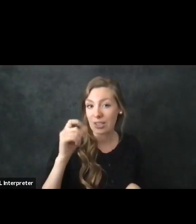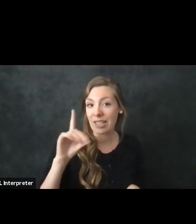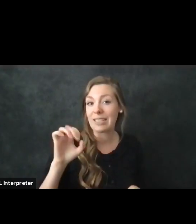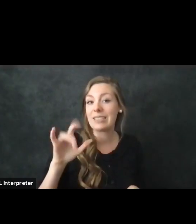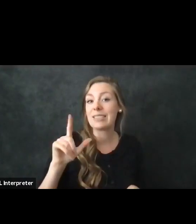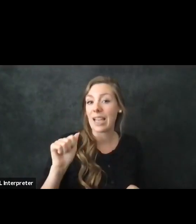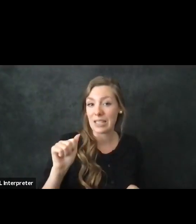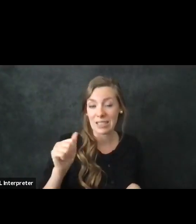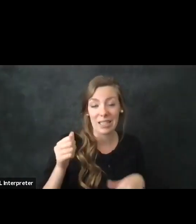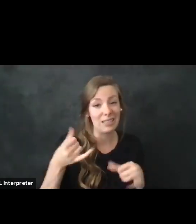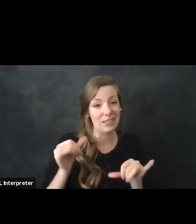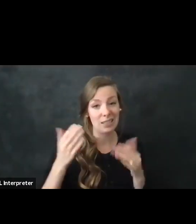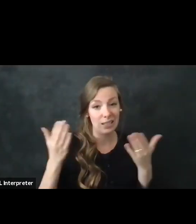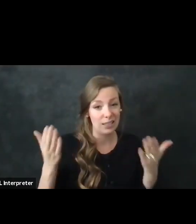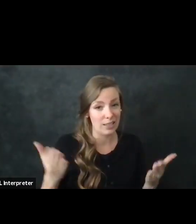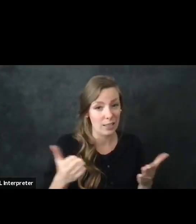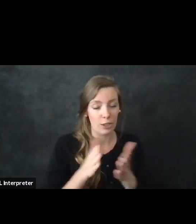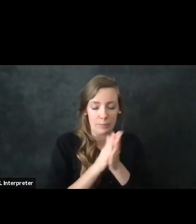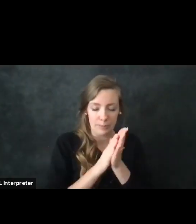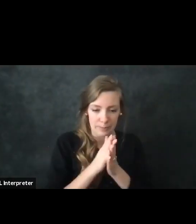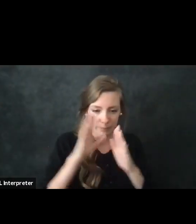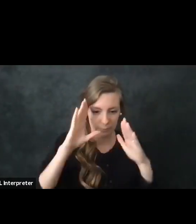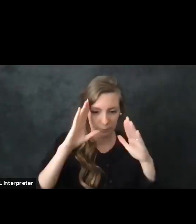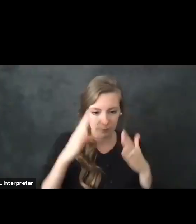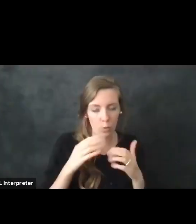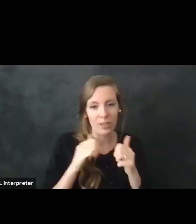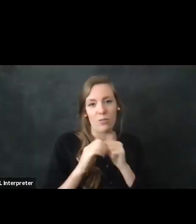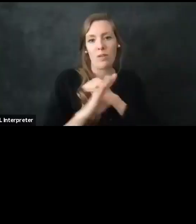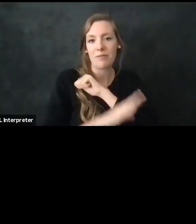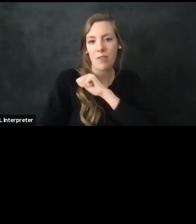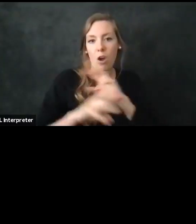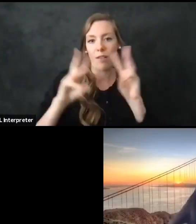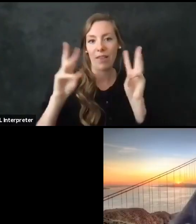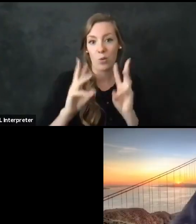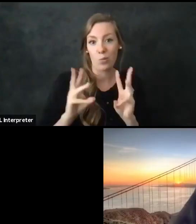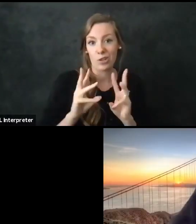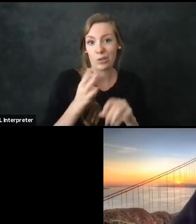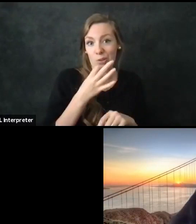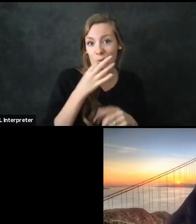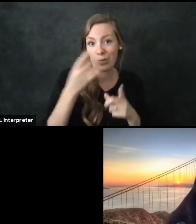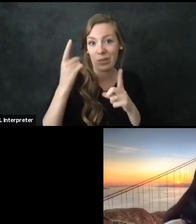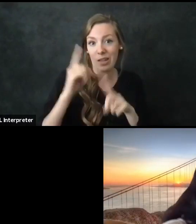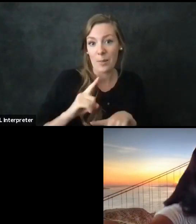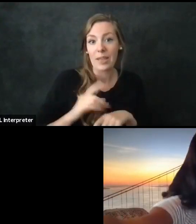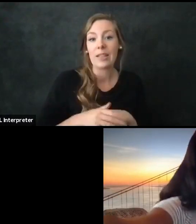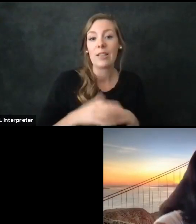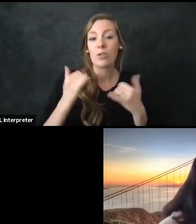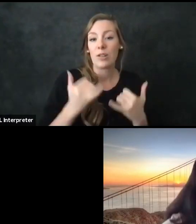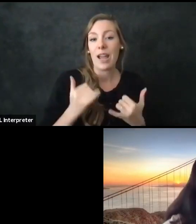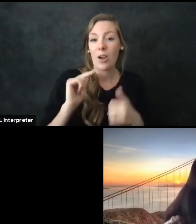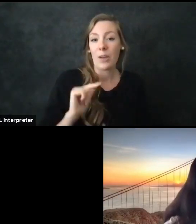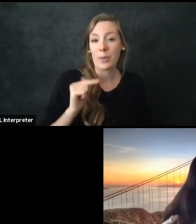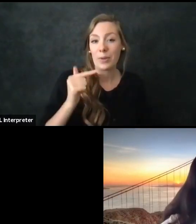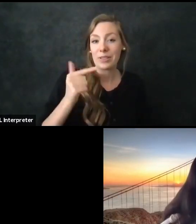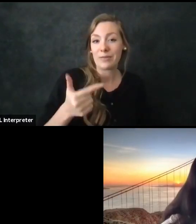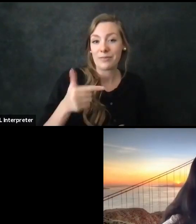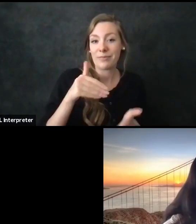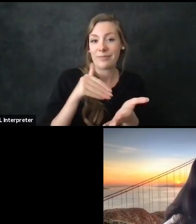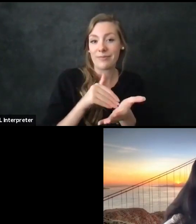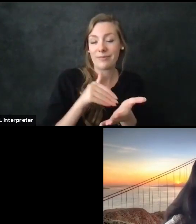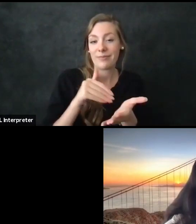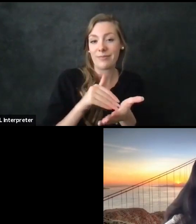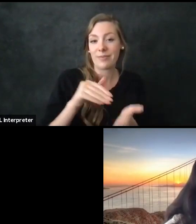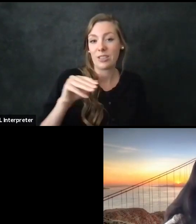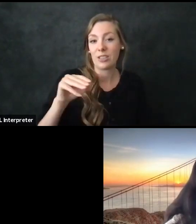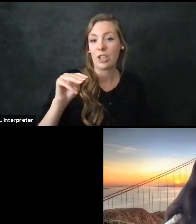remain vigilant, especially with fall and winter approaching. Now, for more on the current state of the pandemic here at a local level, I'd like to go ahead and turn it over to